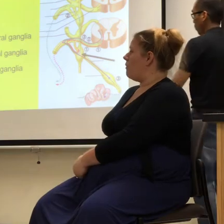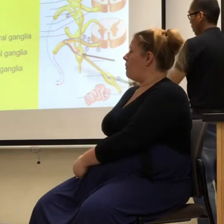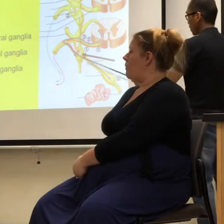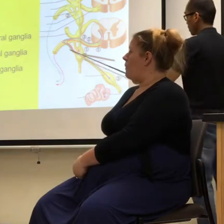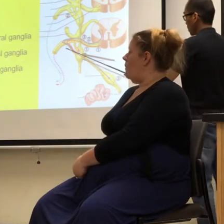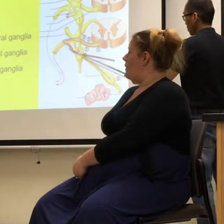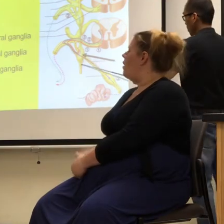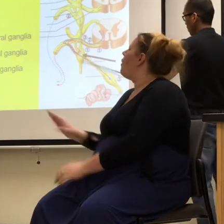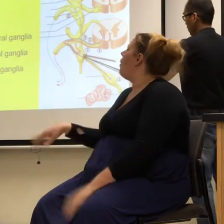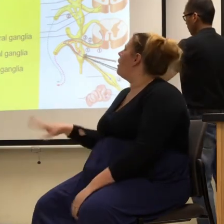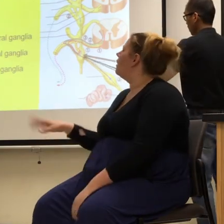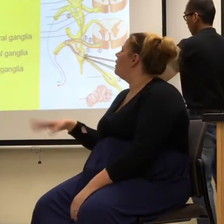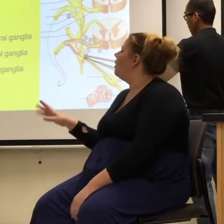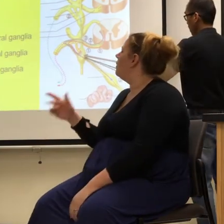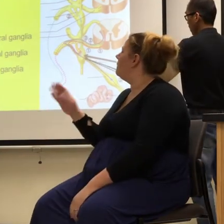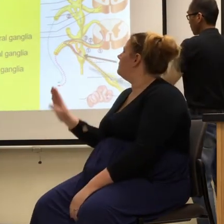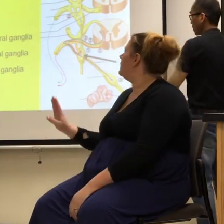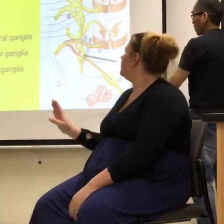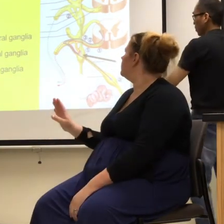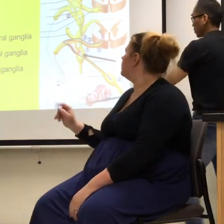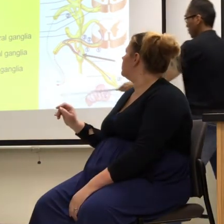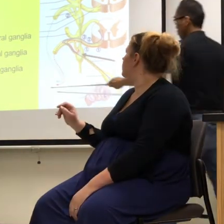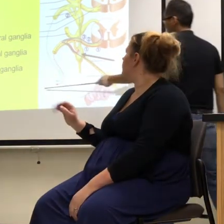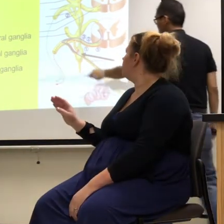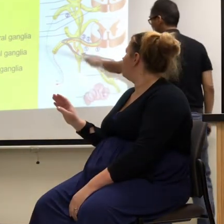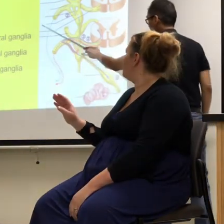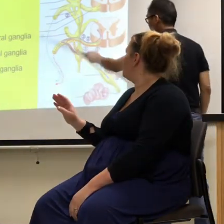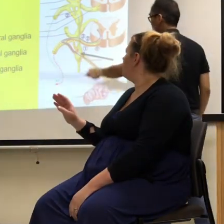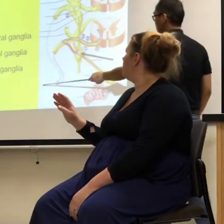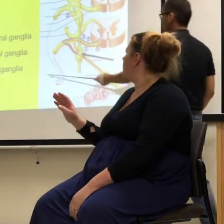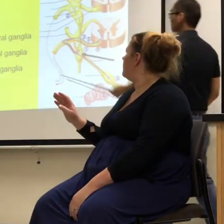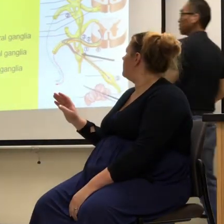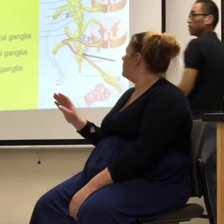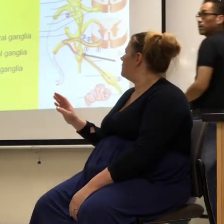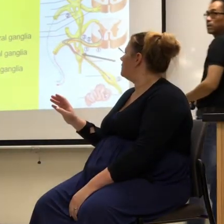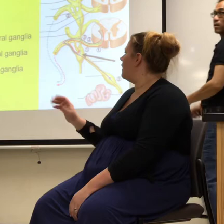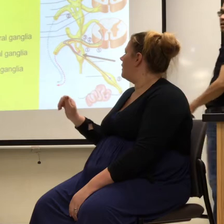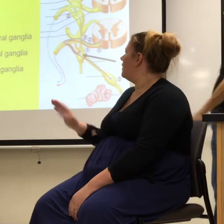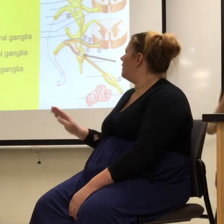There's number one. Identify that. Those are the choices.